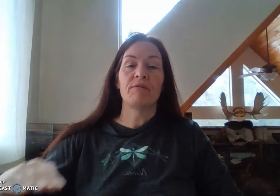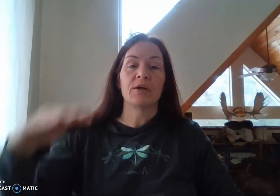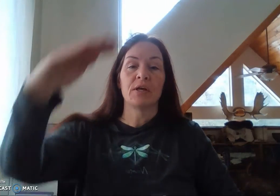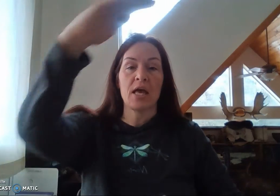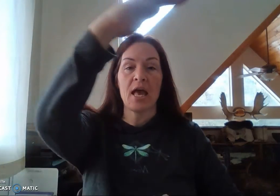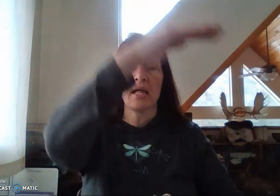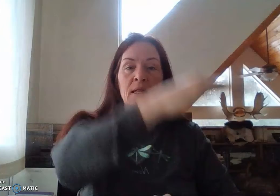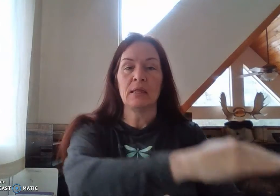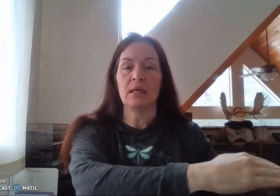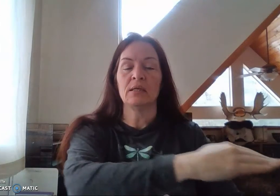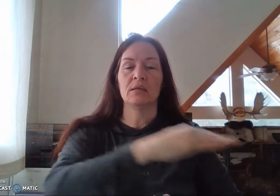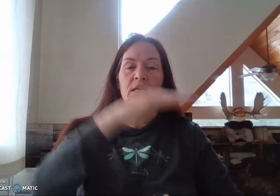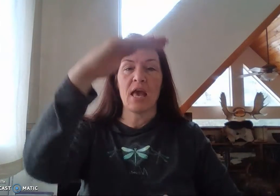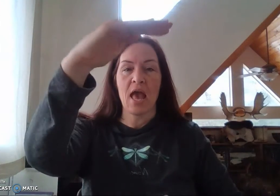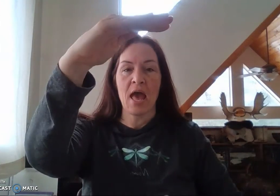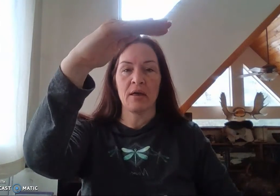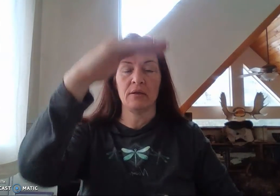F, l, e.